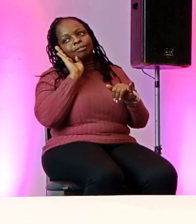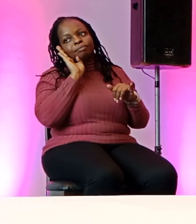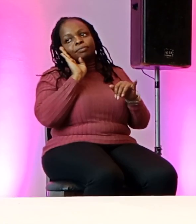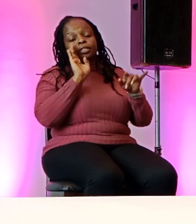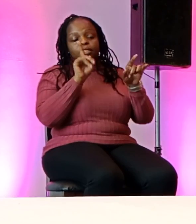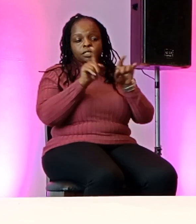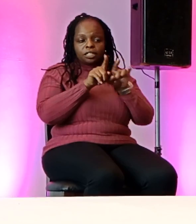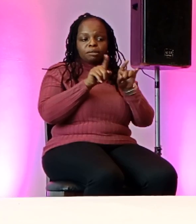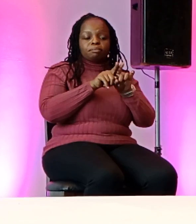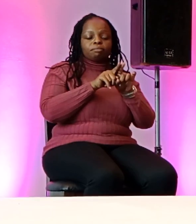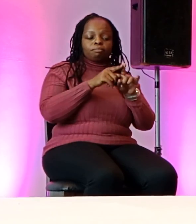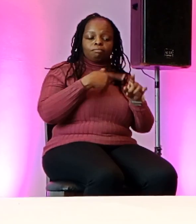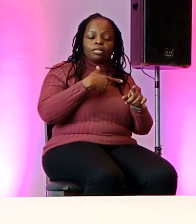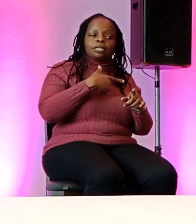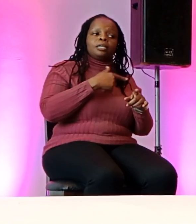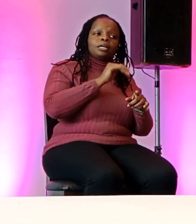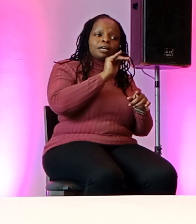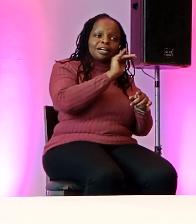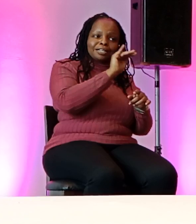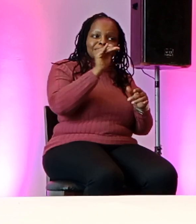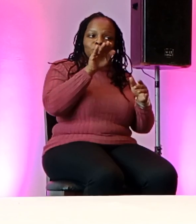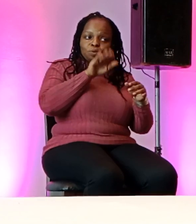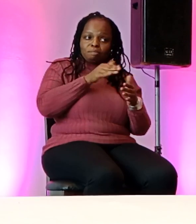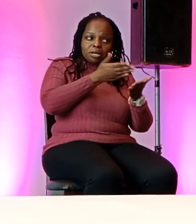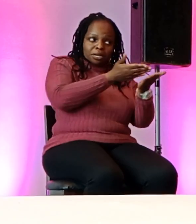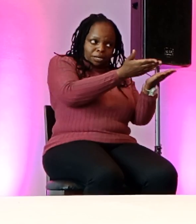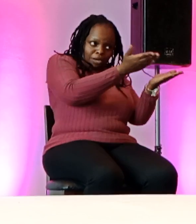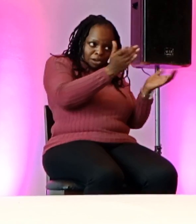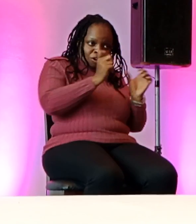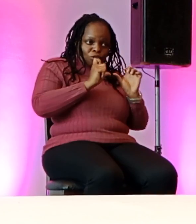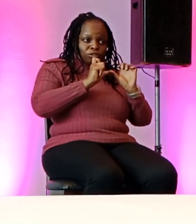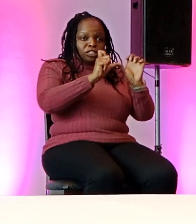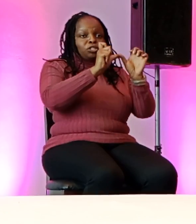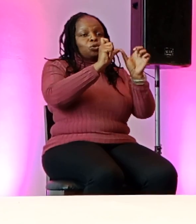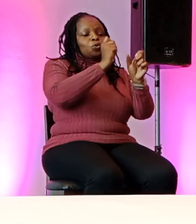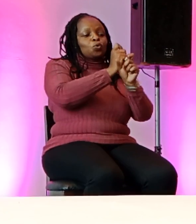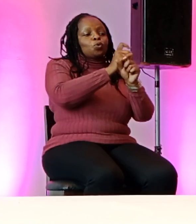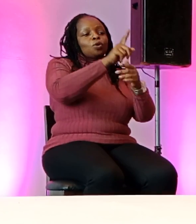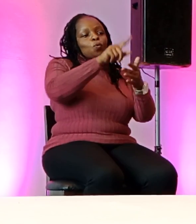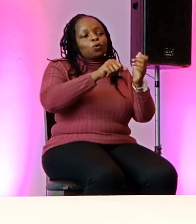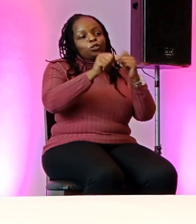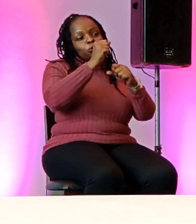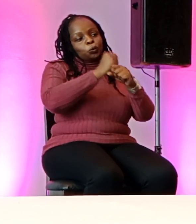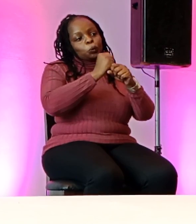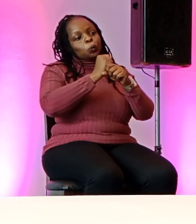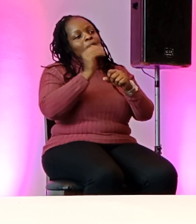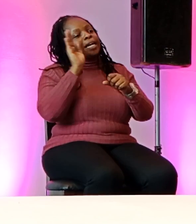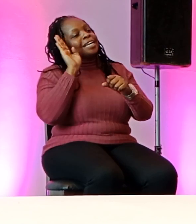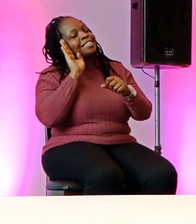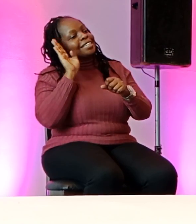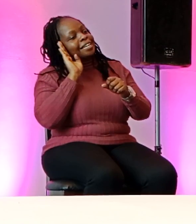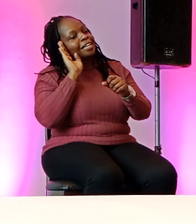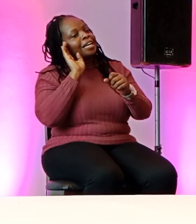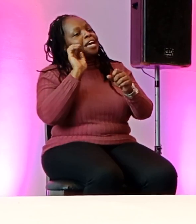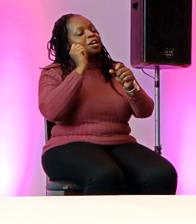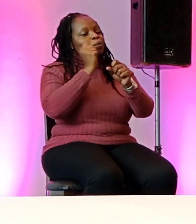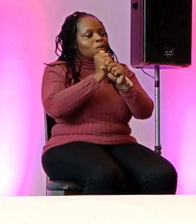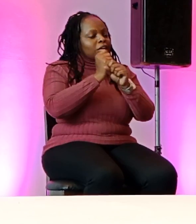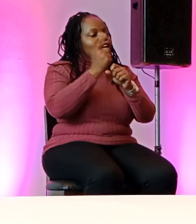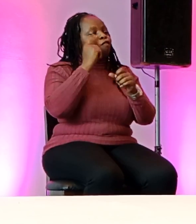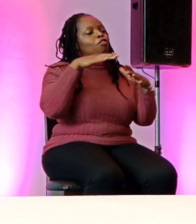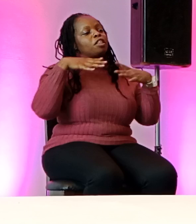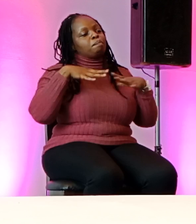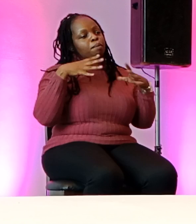And I want to urge the women present here to continue doing what they do, listening and working for the